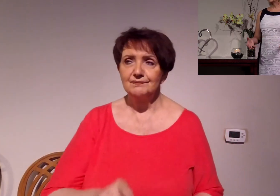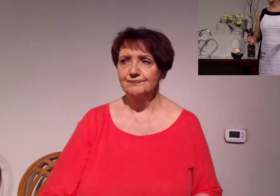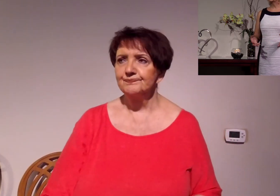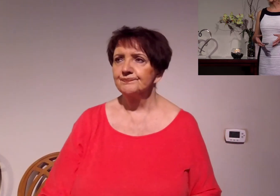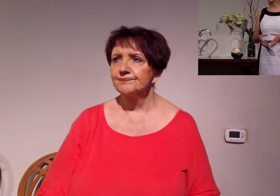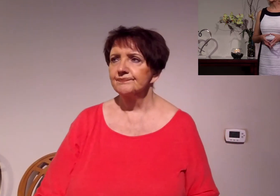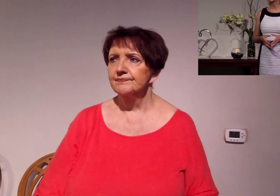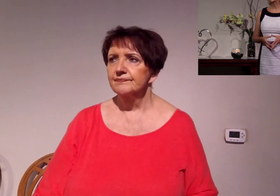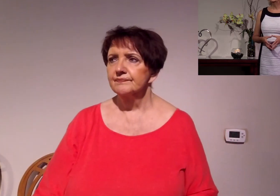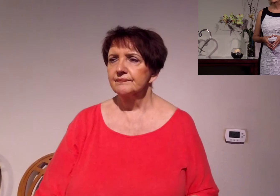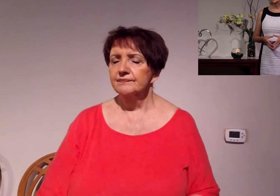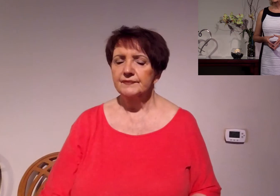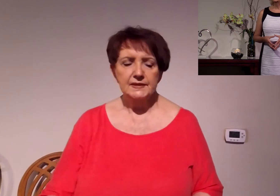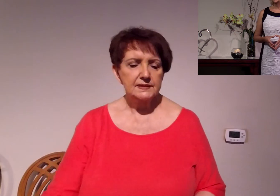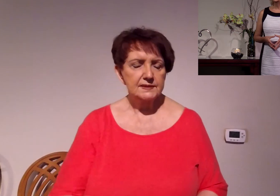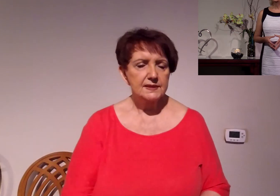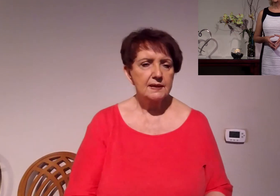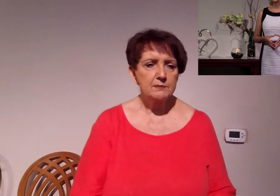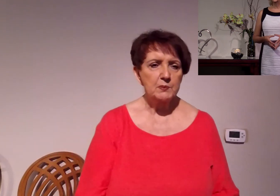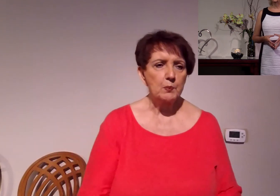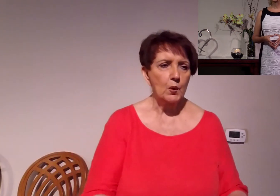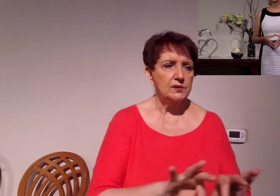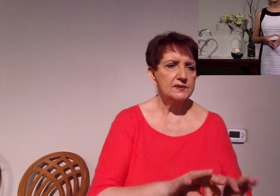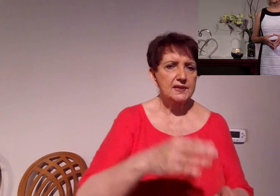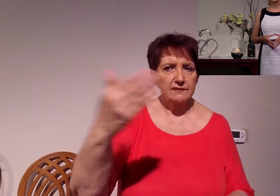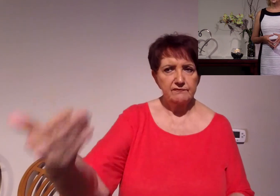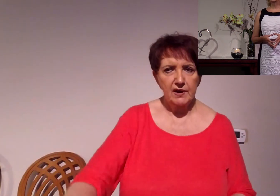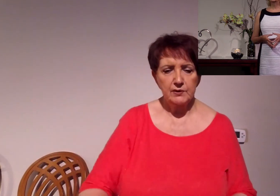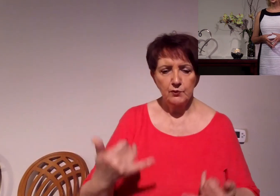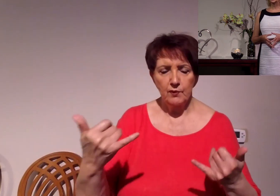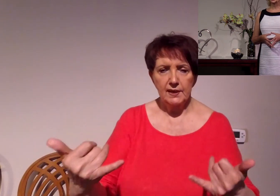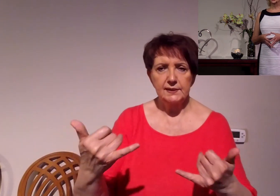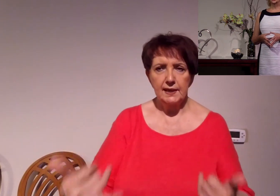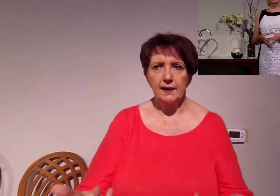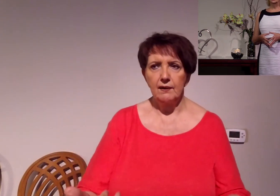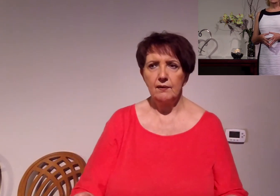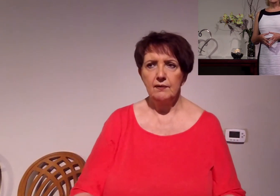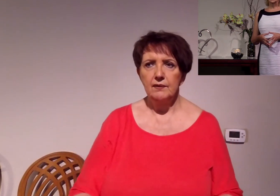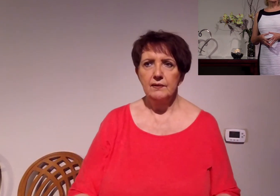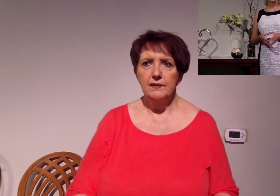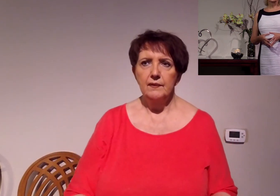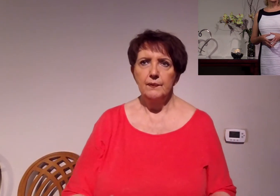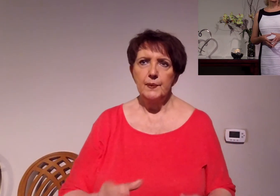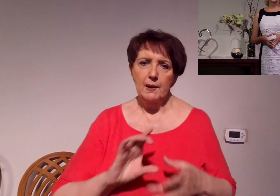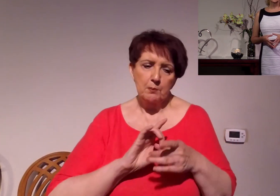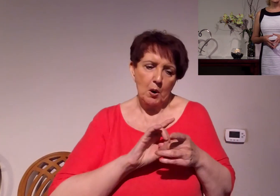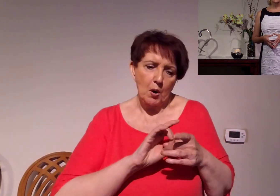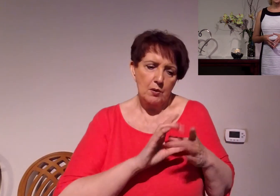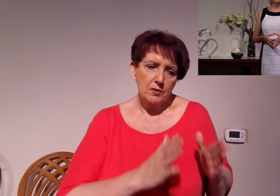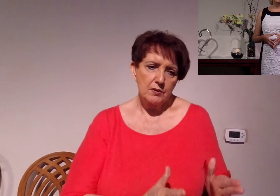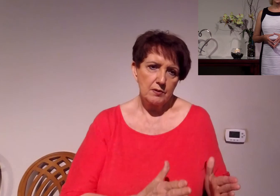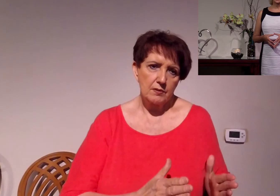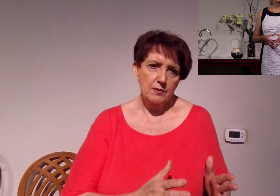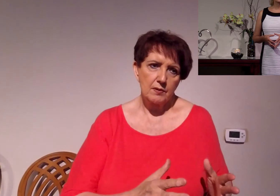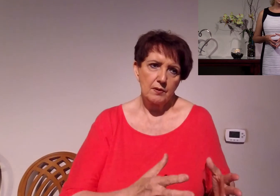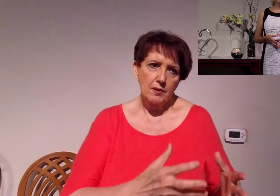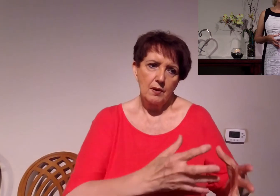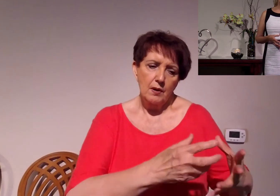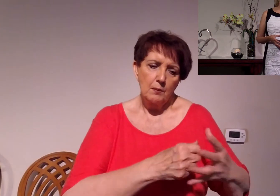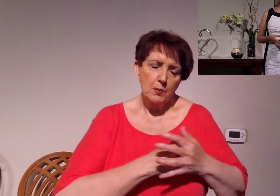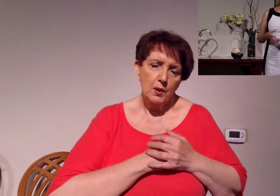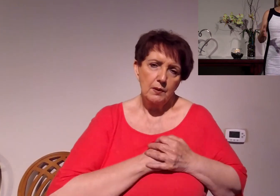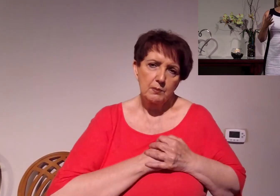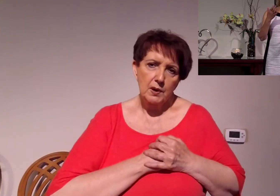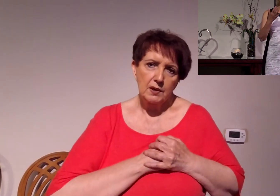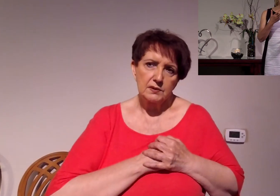And just as importantly, I invite you right now to draw that partner, that beloved one, that